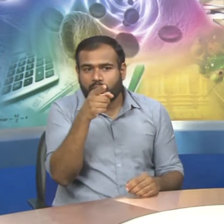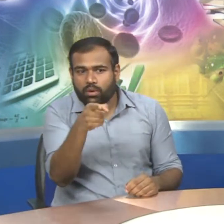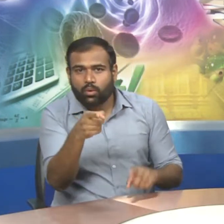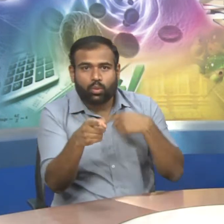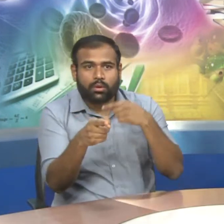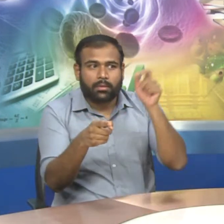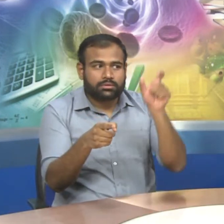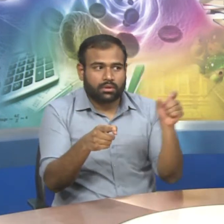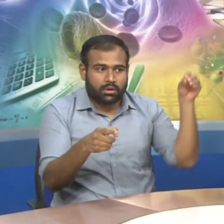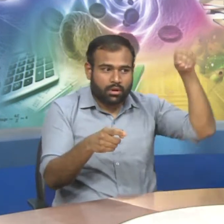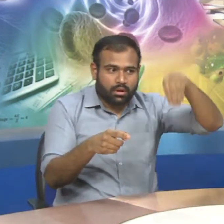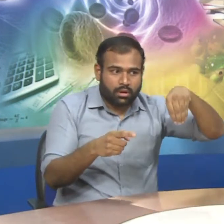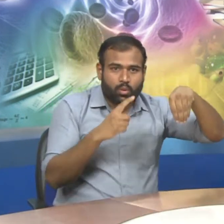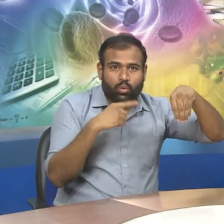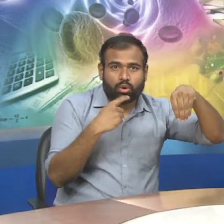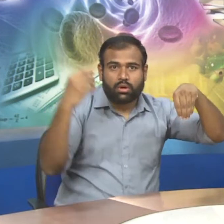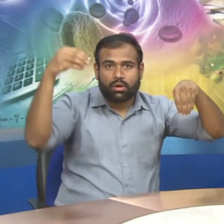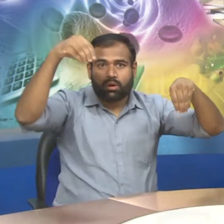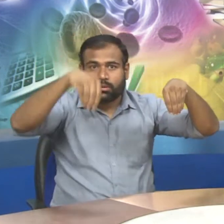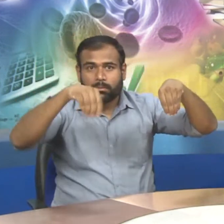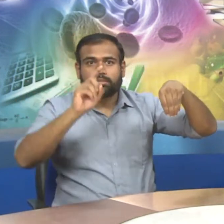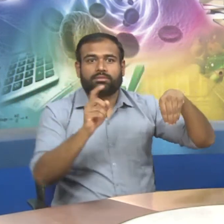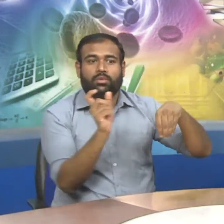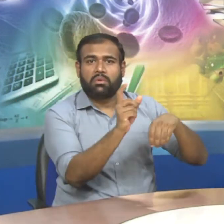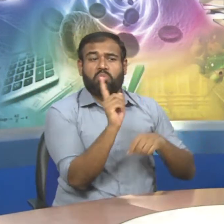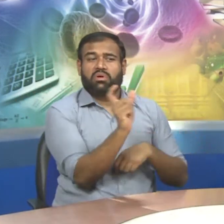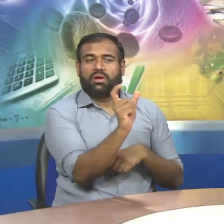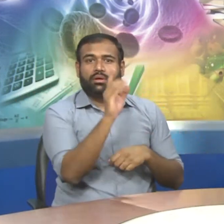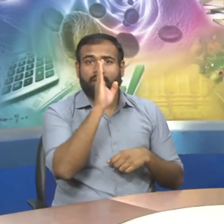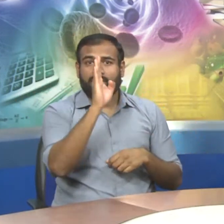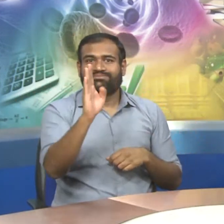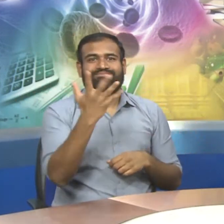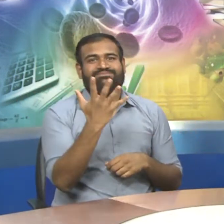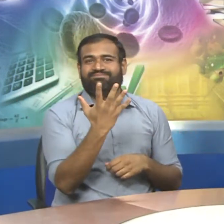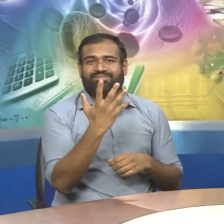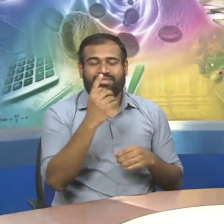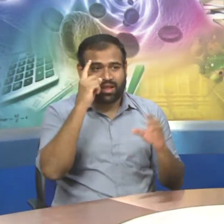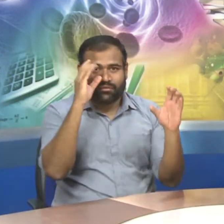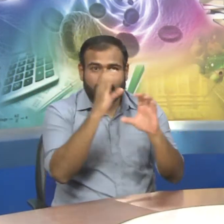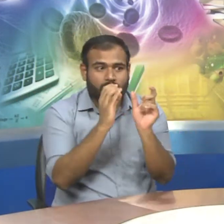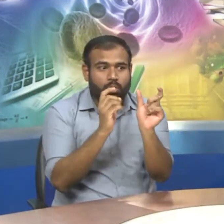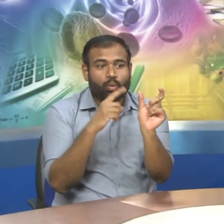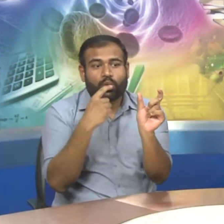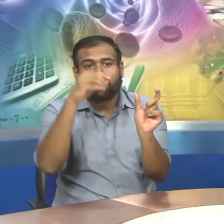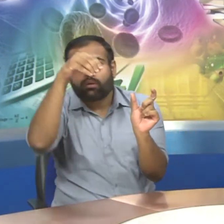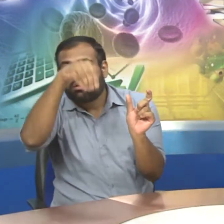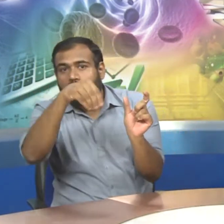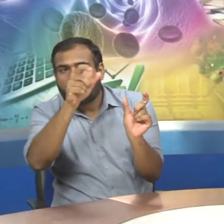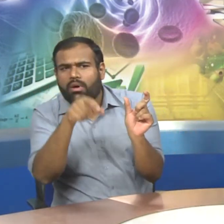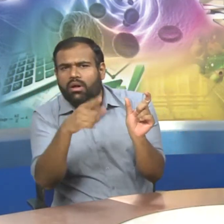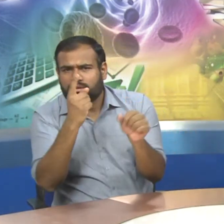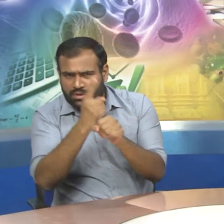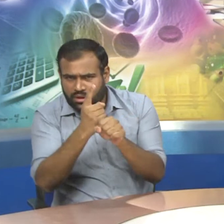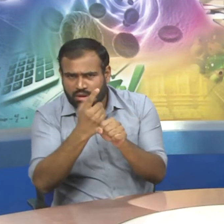who. But in ISL, this is clear just by a single sign.